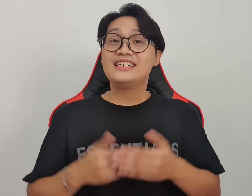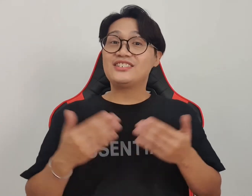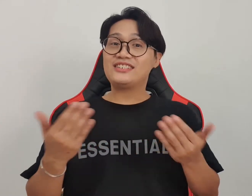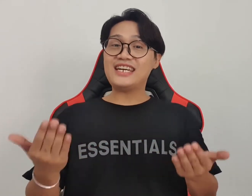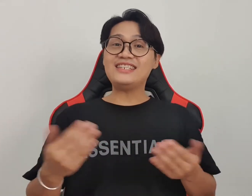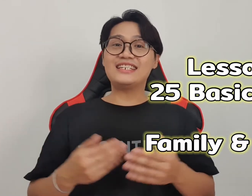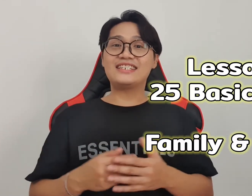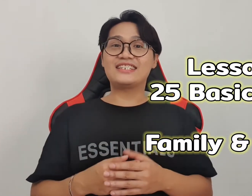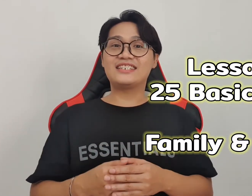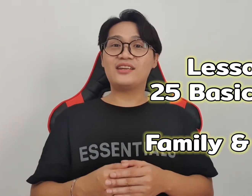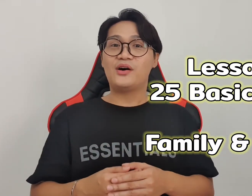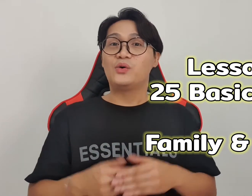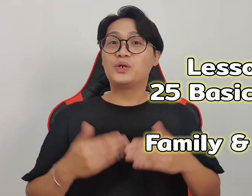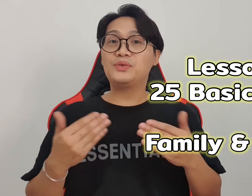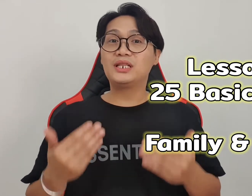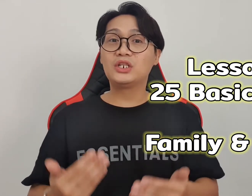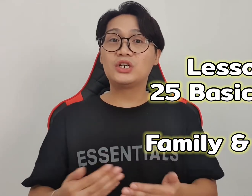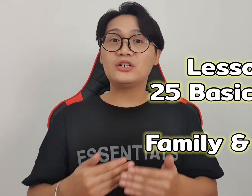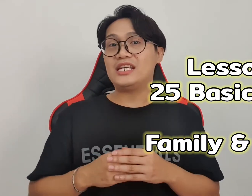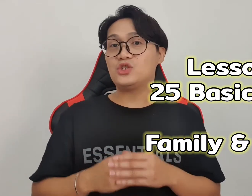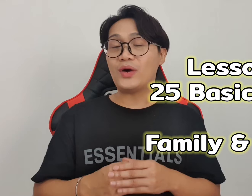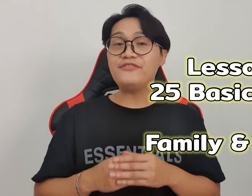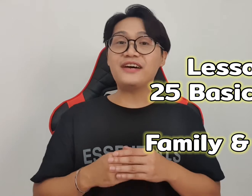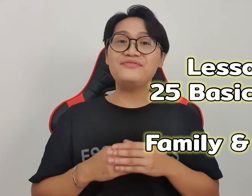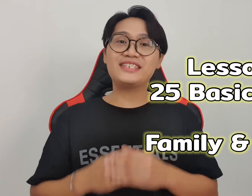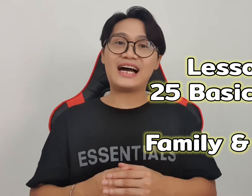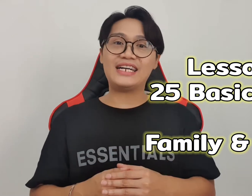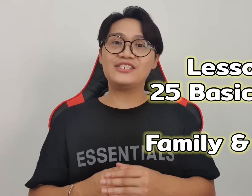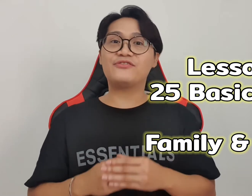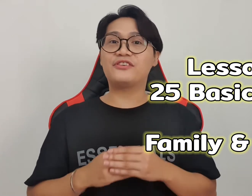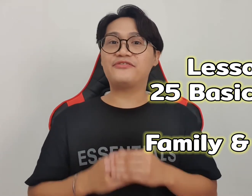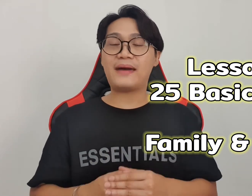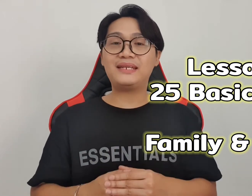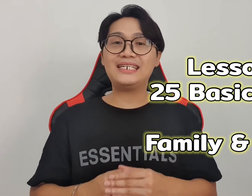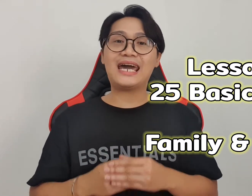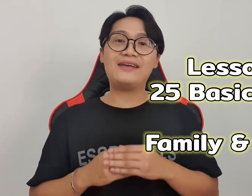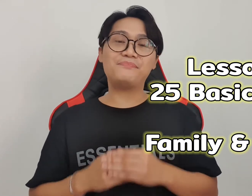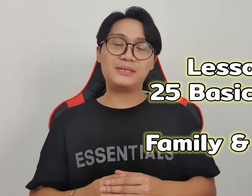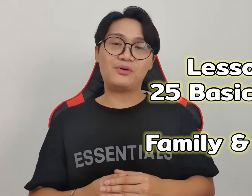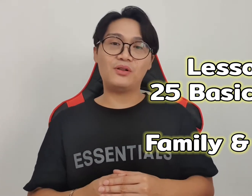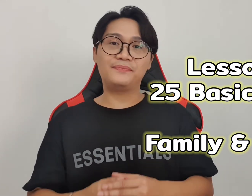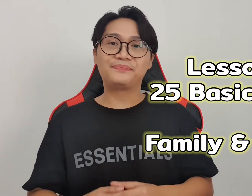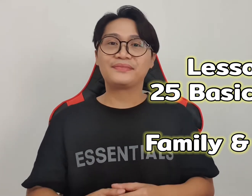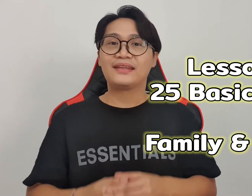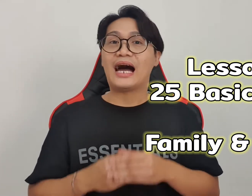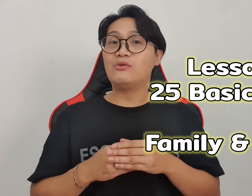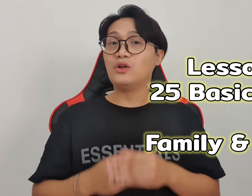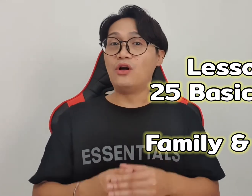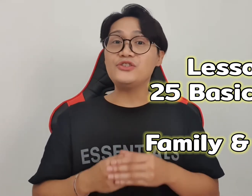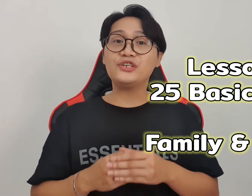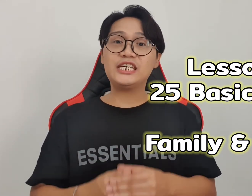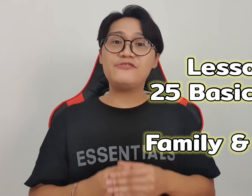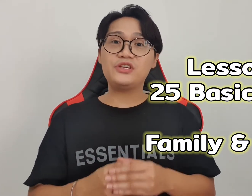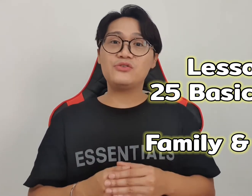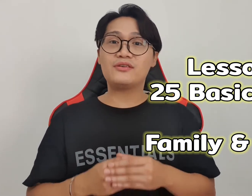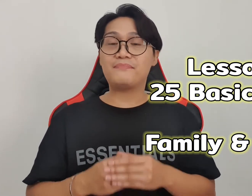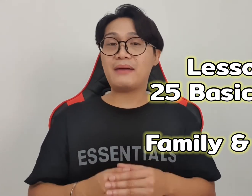In today's lesson, we will learn 25 signs for family and people. I will also give you the